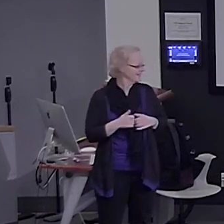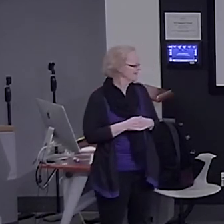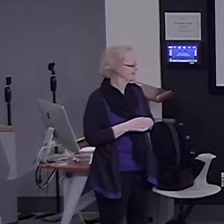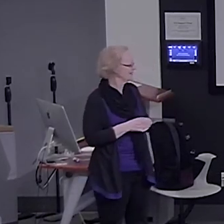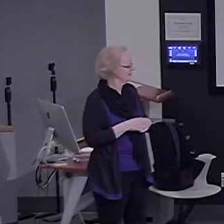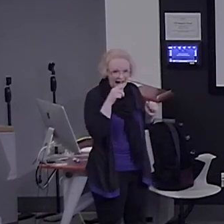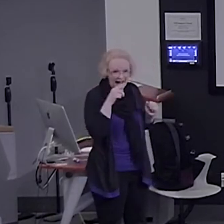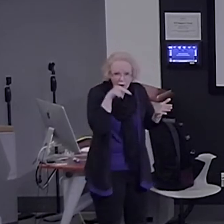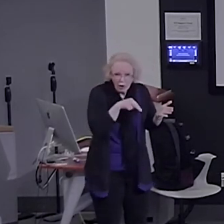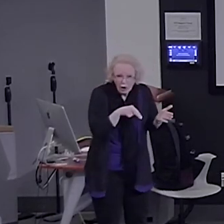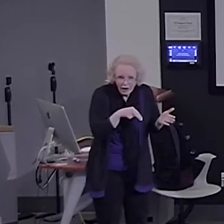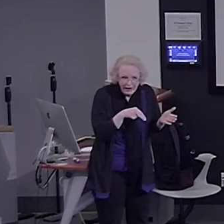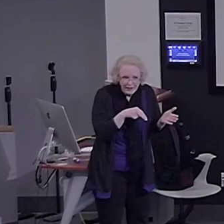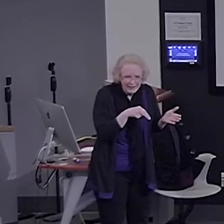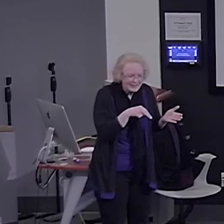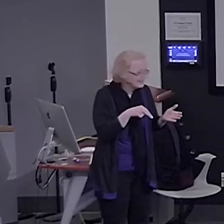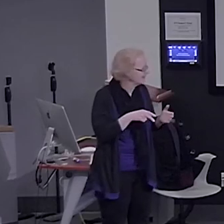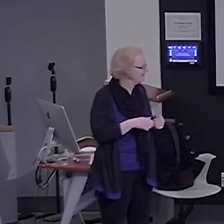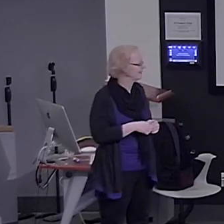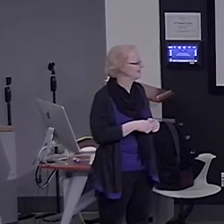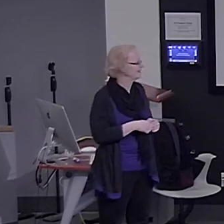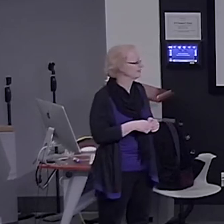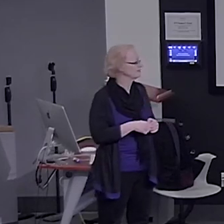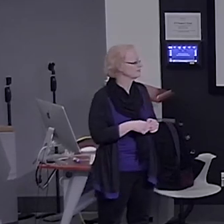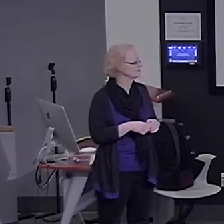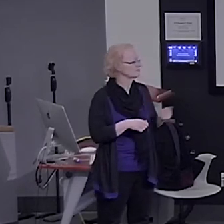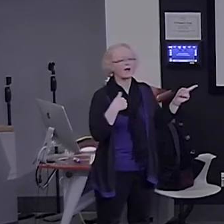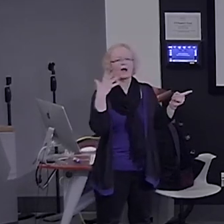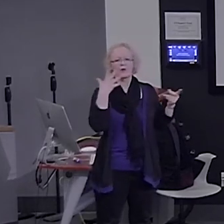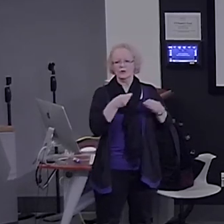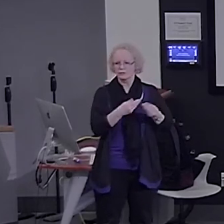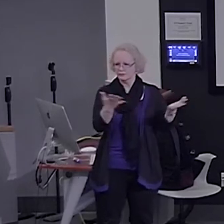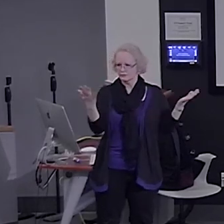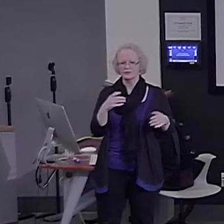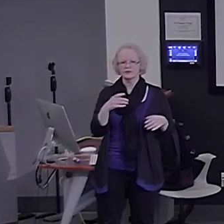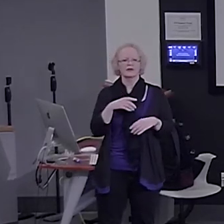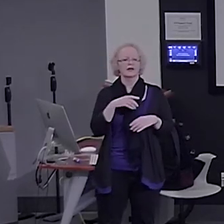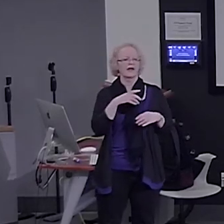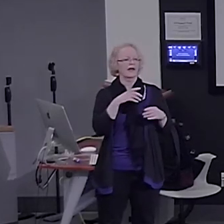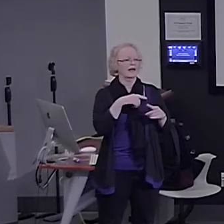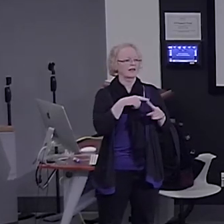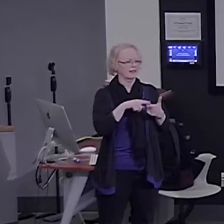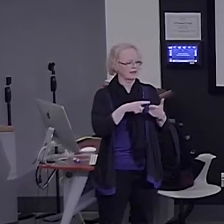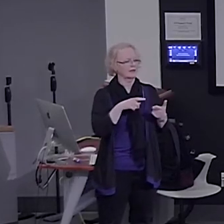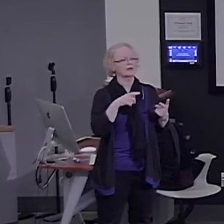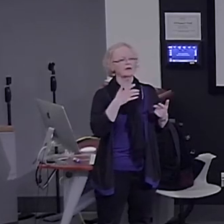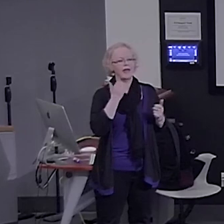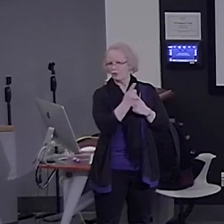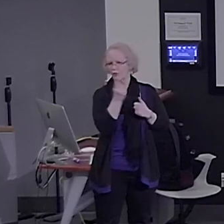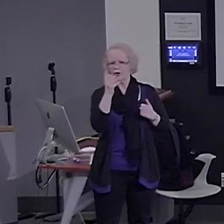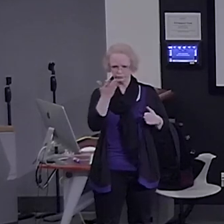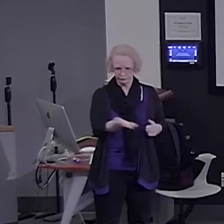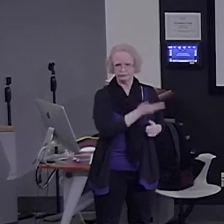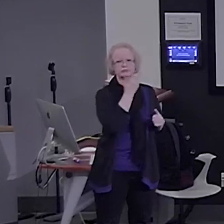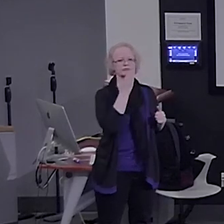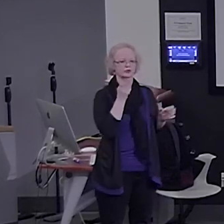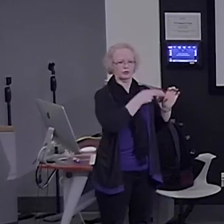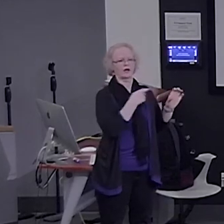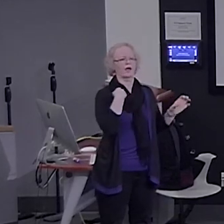thanks. Am I allowed to look? Whatever. I will be the two people, before, and then everybody please join us at